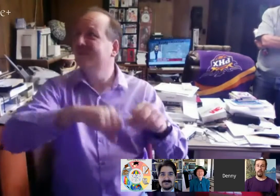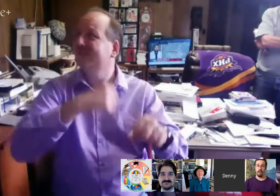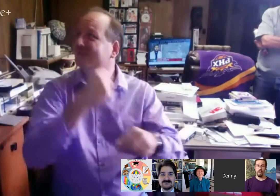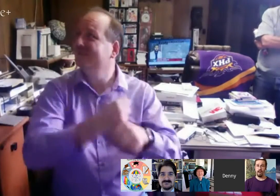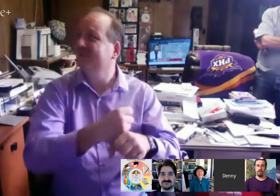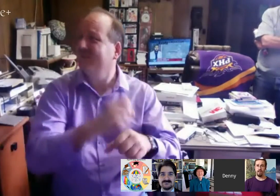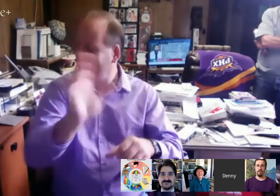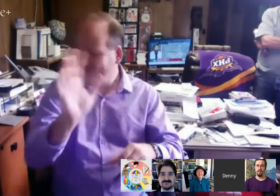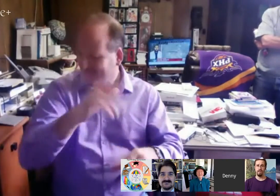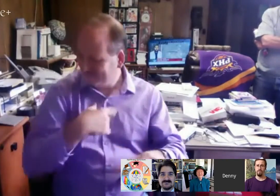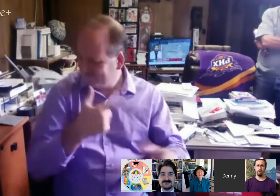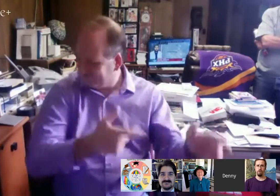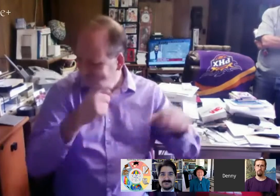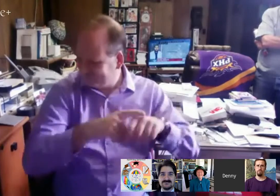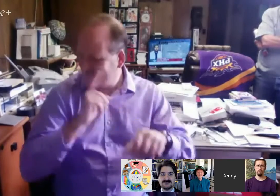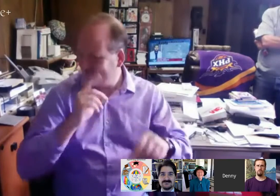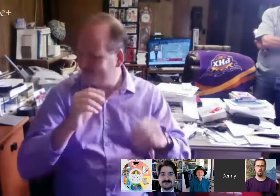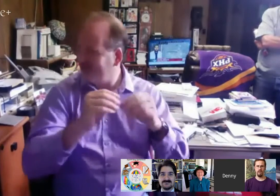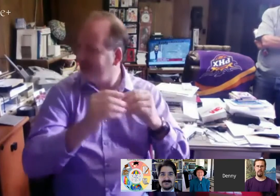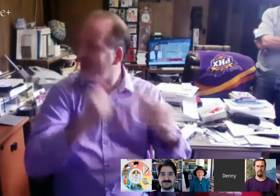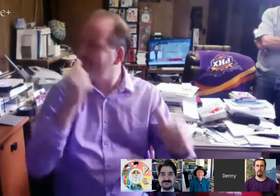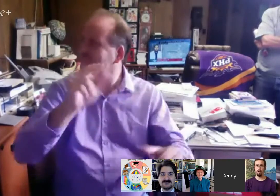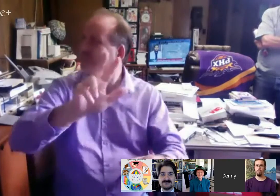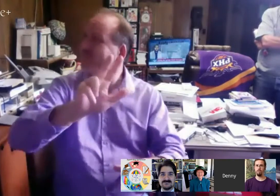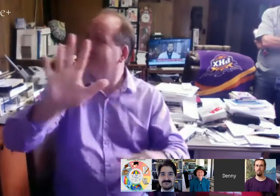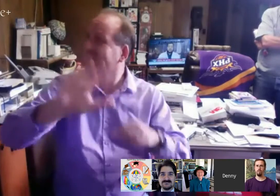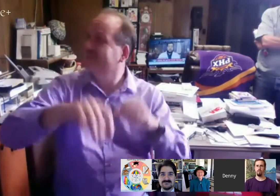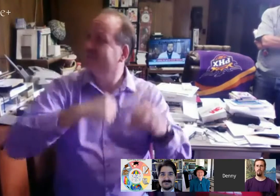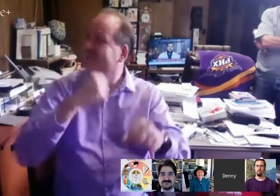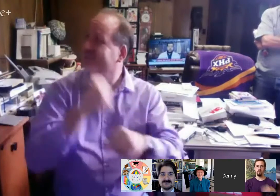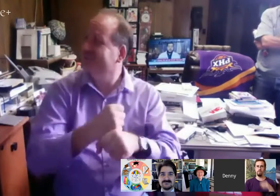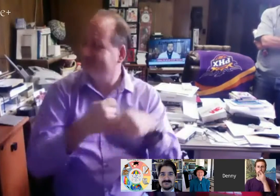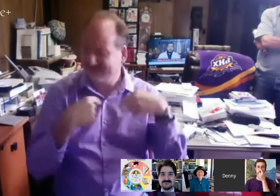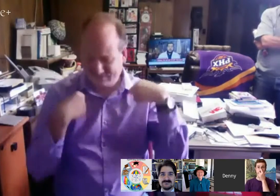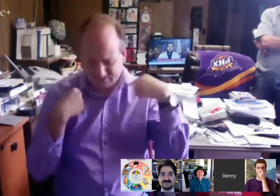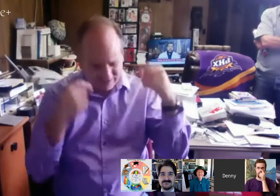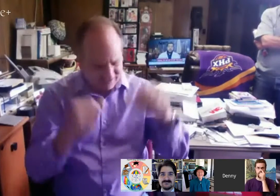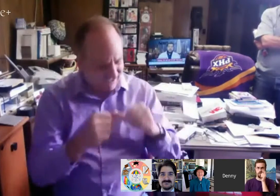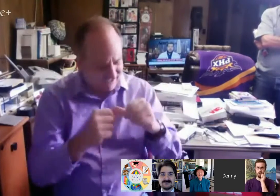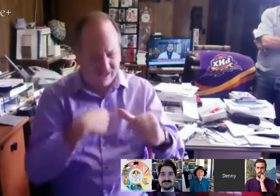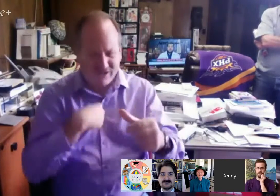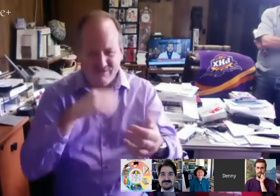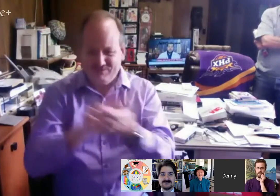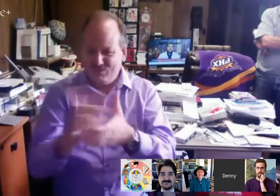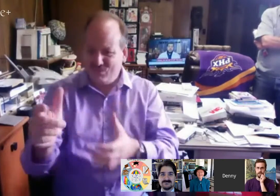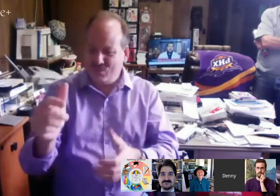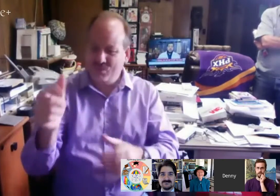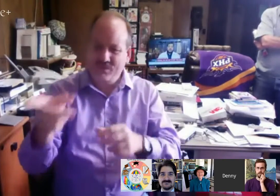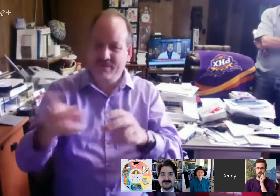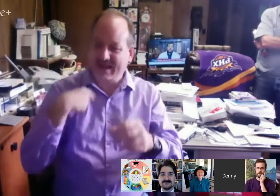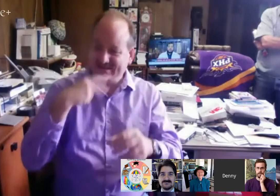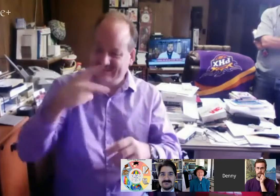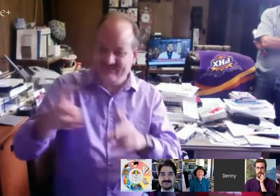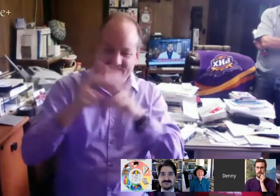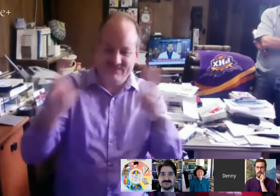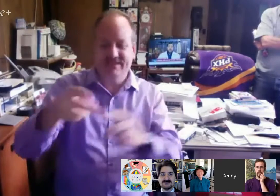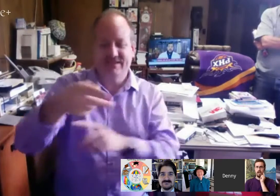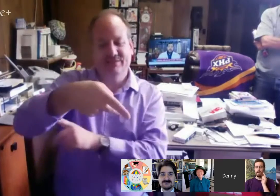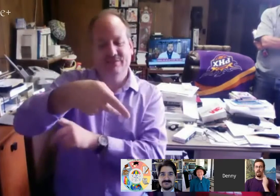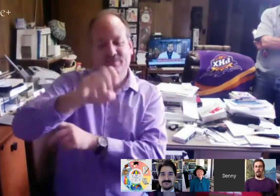keeping on for 20, no, 35 years it's